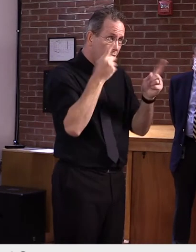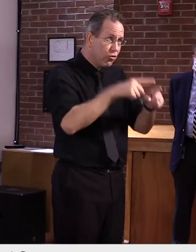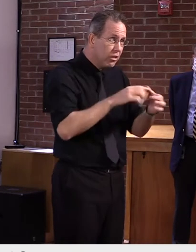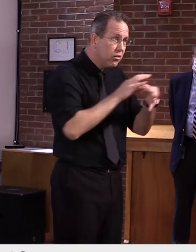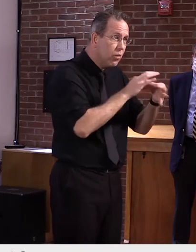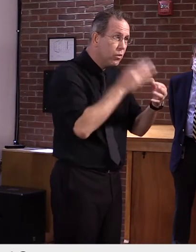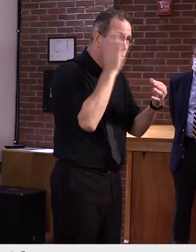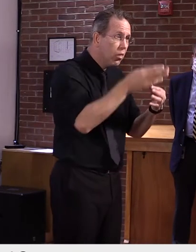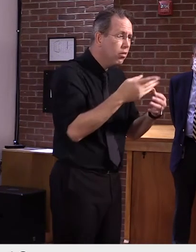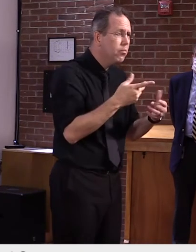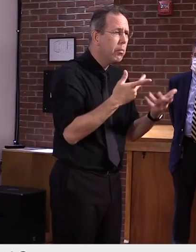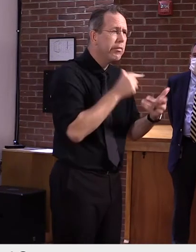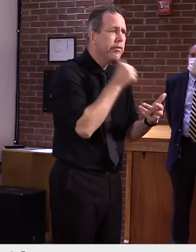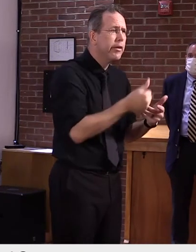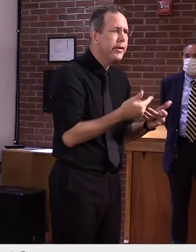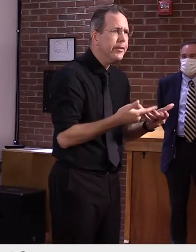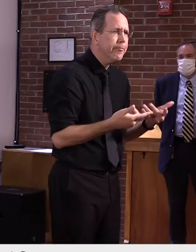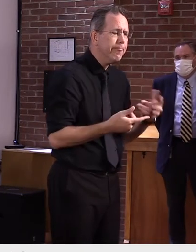Okay, thank you.